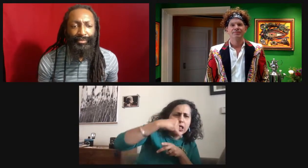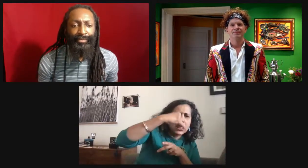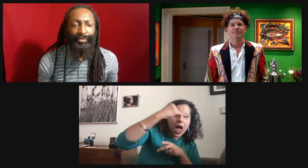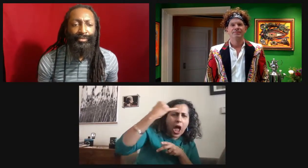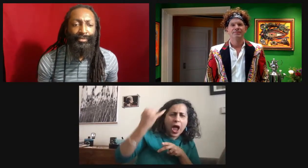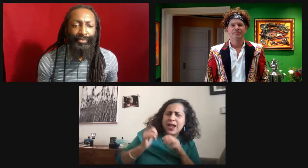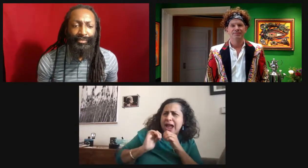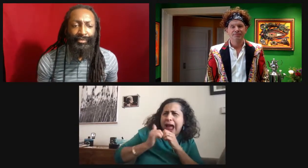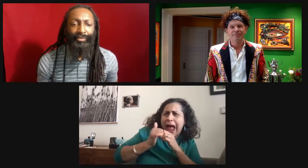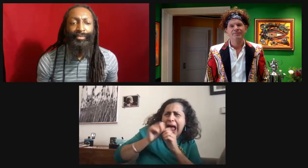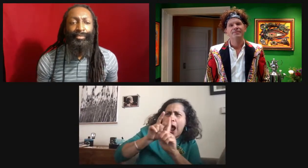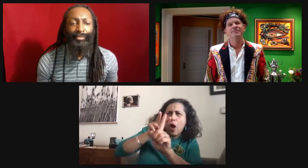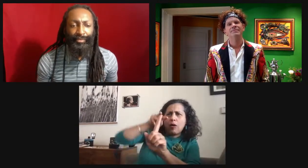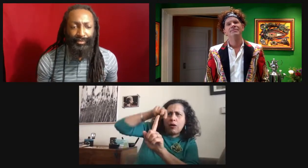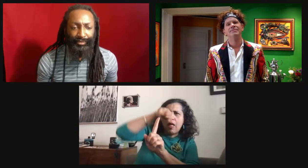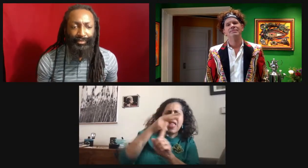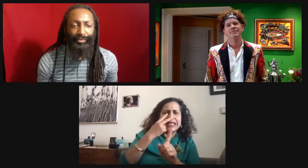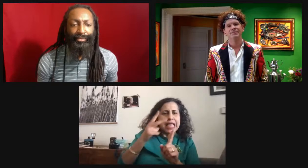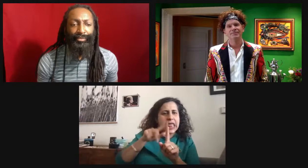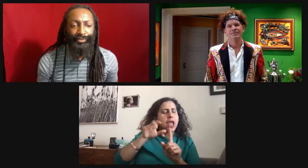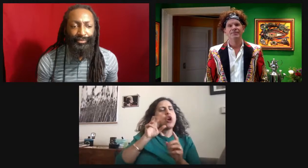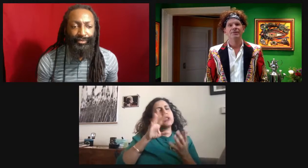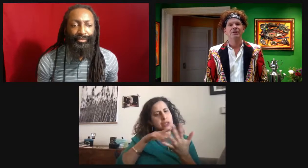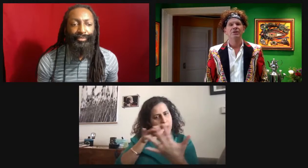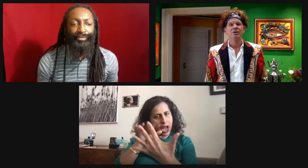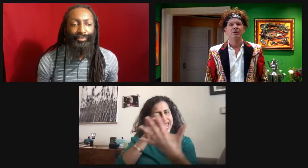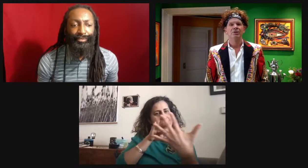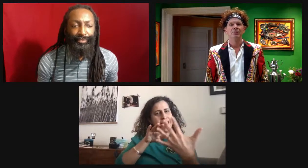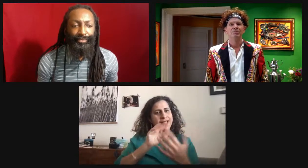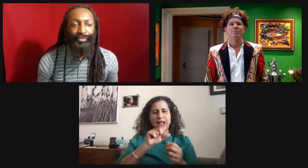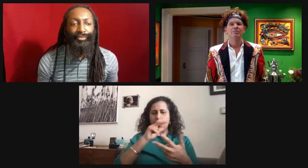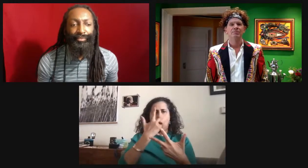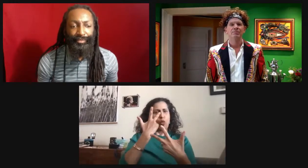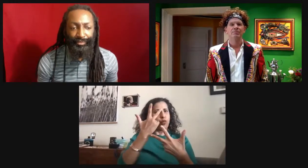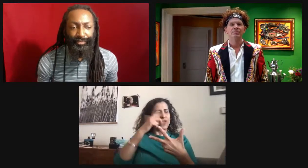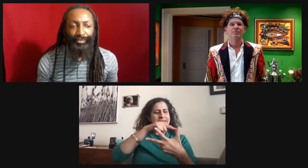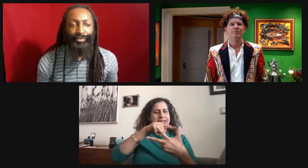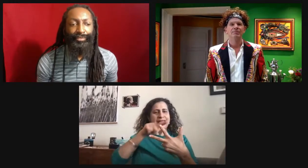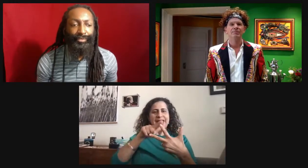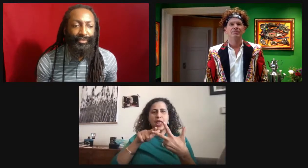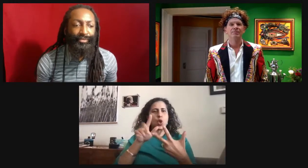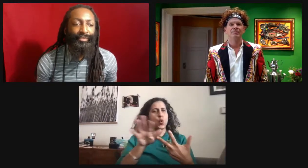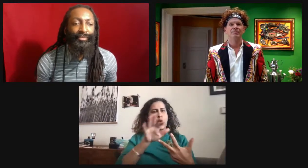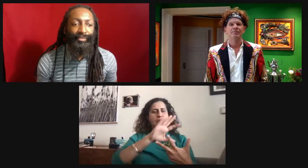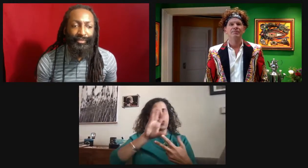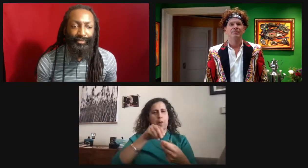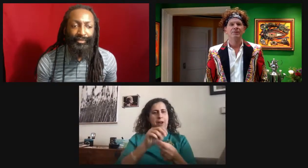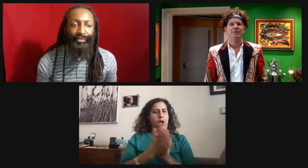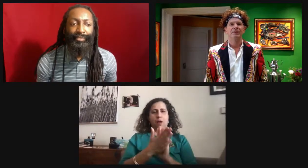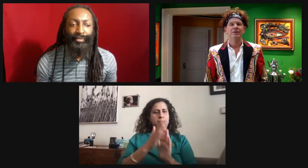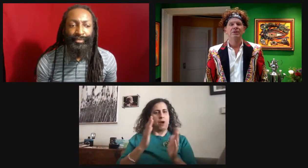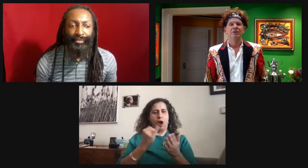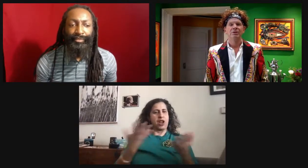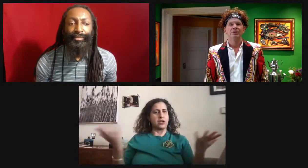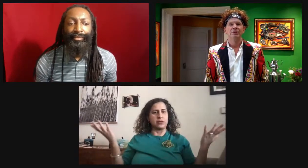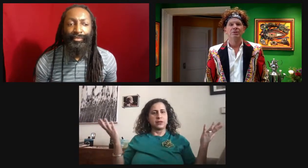Be curious. Ask yourself why they use that line, that curvature, the texture, the colors.